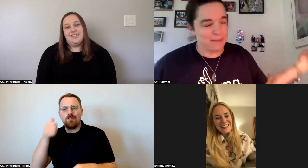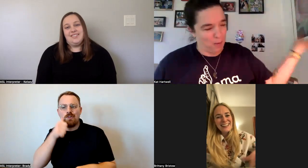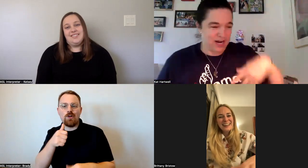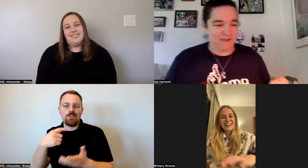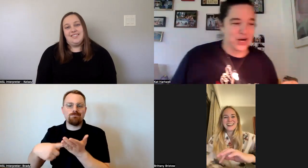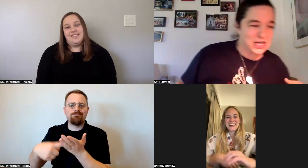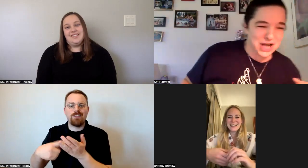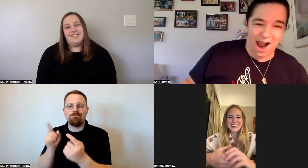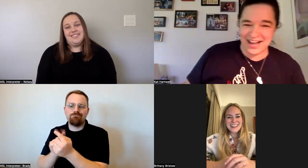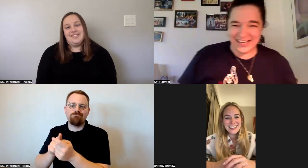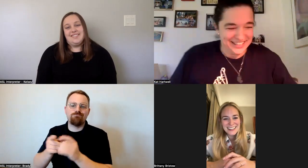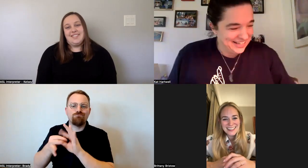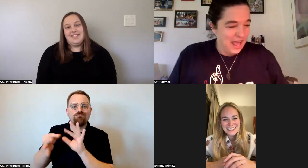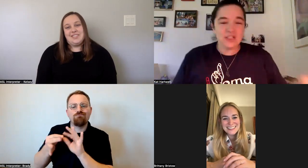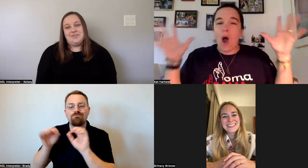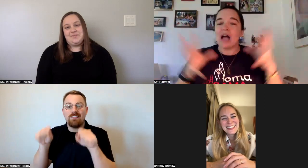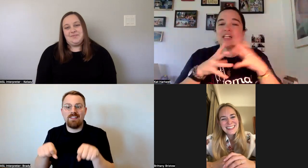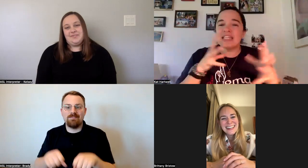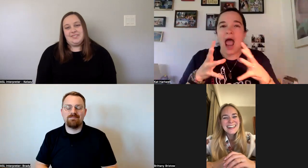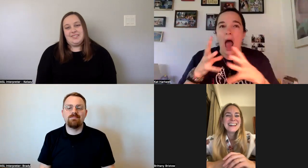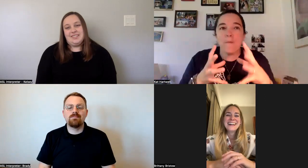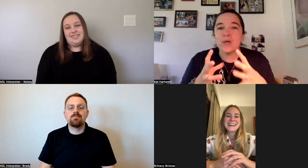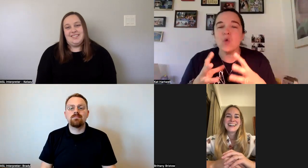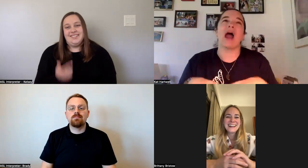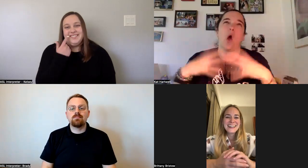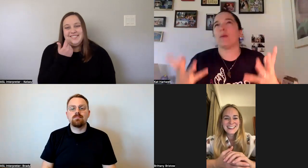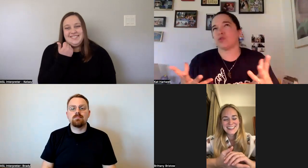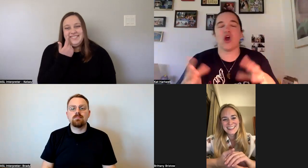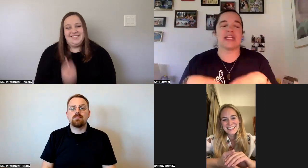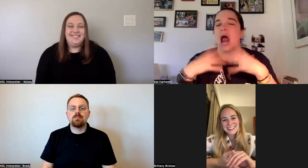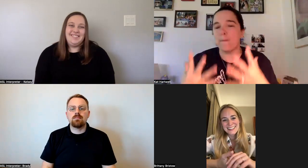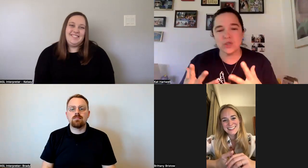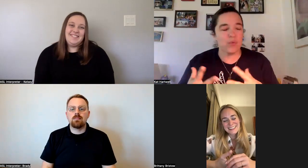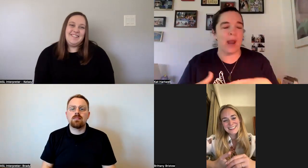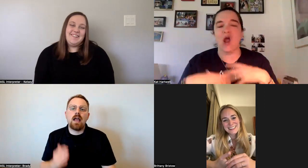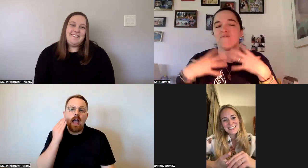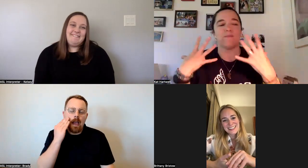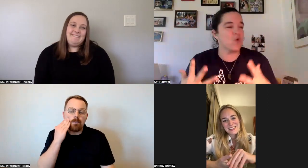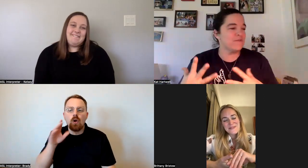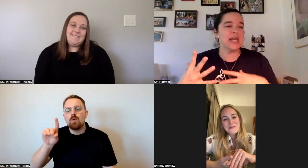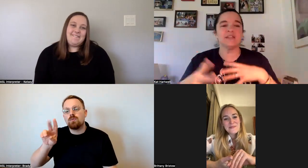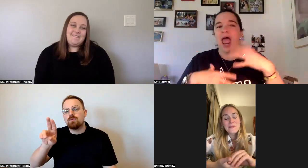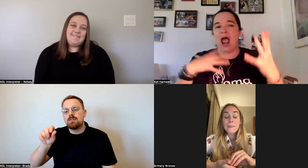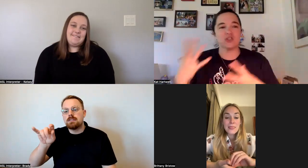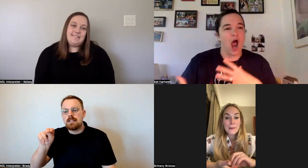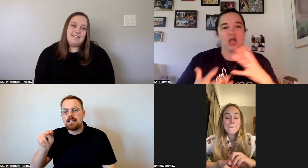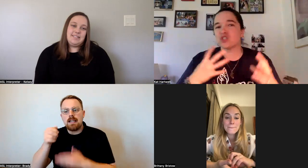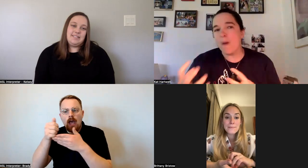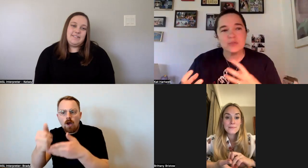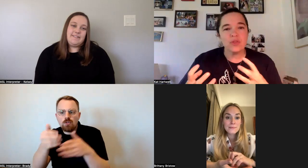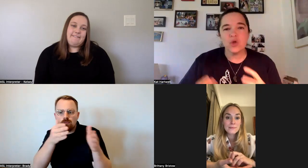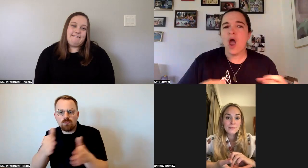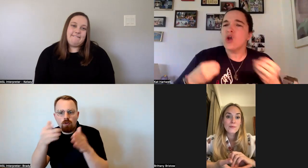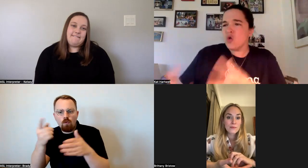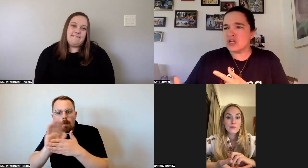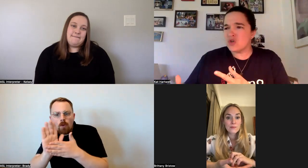the other people, we're gonna have a girl talk. So that will help you. I know, I'm sure he helped you prepare the movie and talk